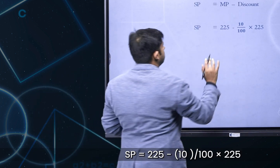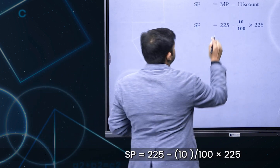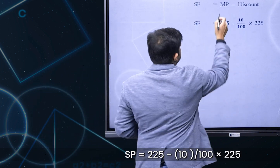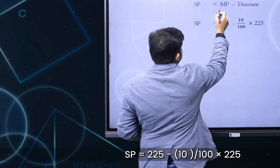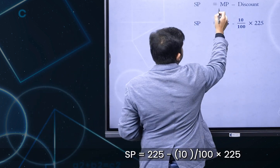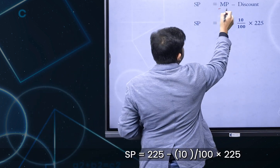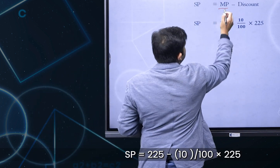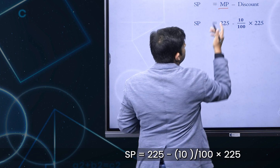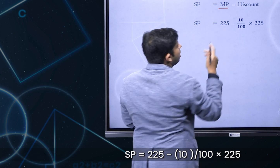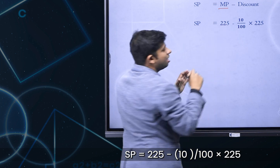Selling price equals to